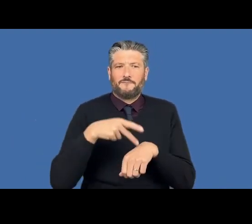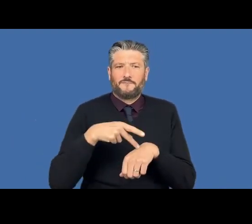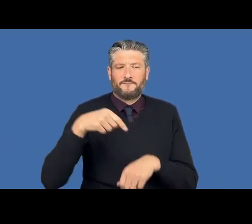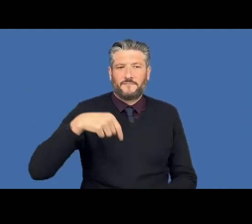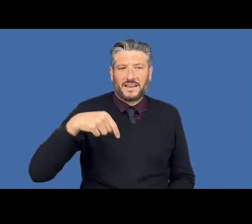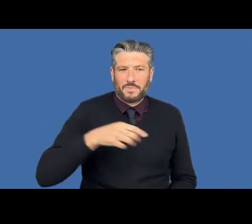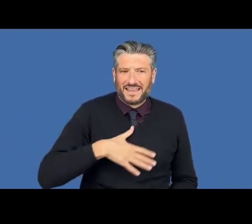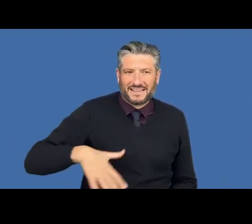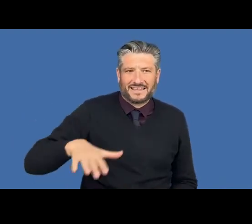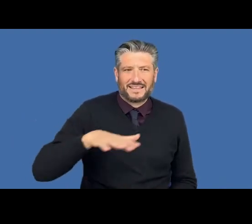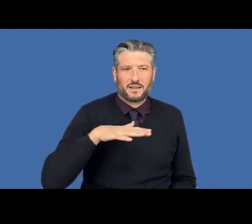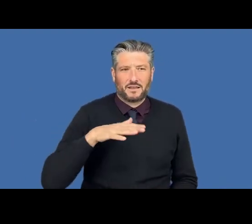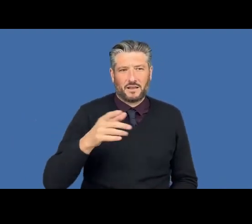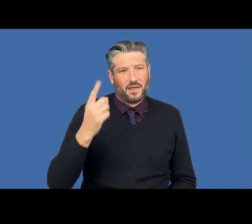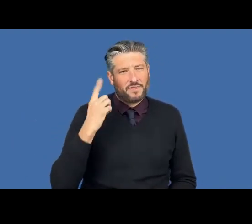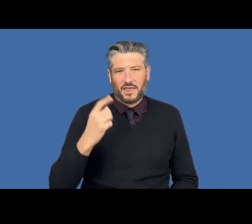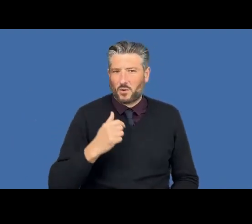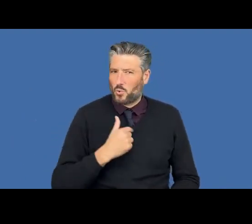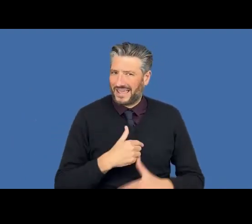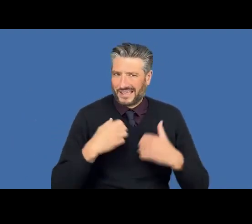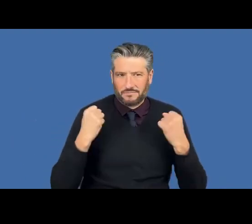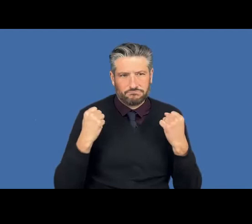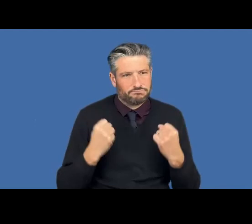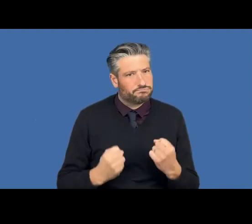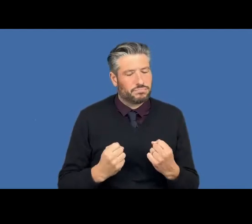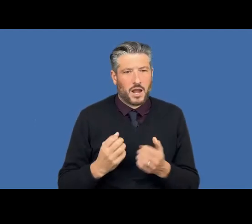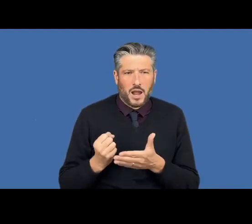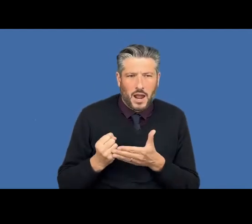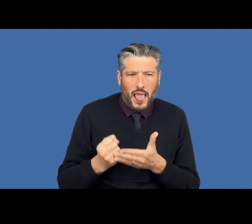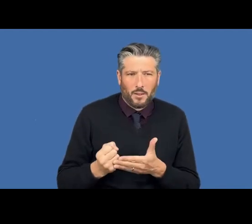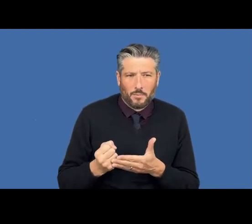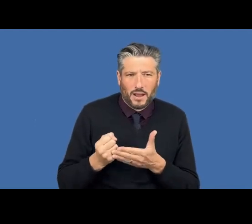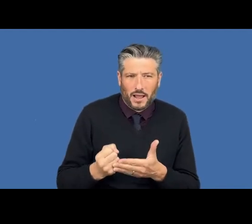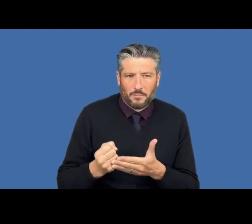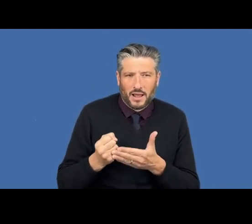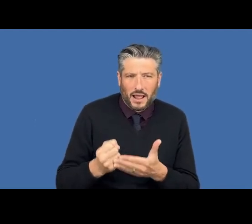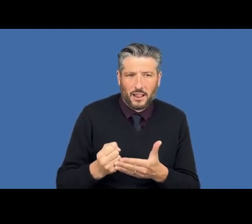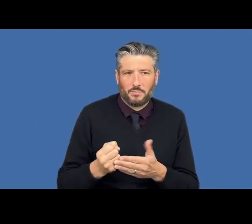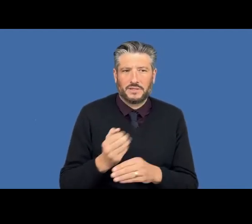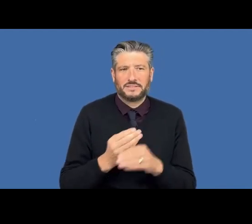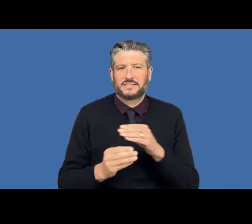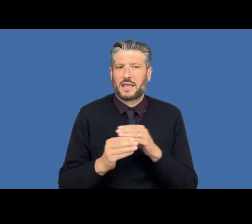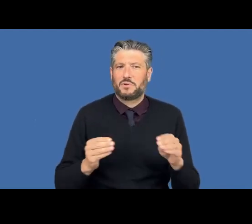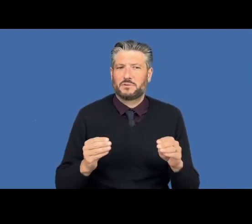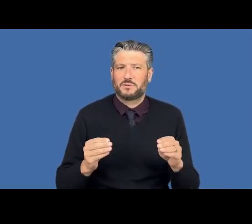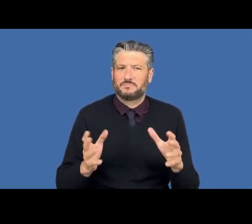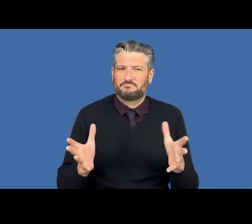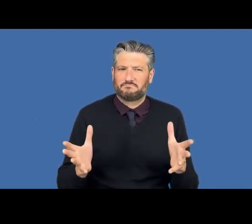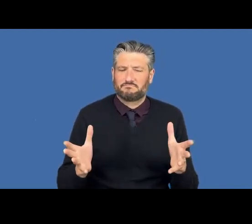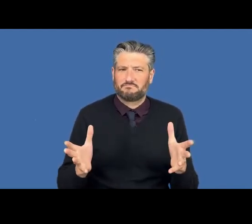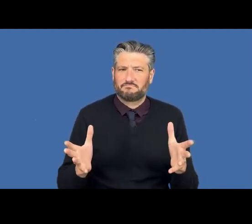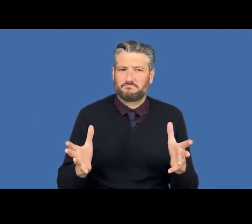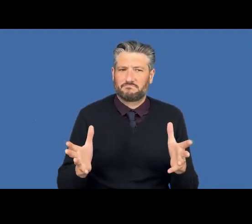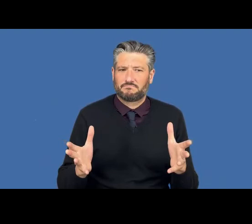to break out of a charity perspective on persons with disability. Our programs typically revolve around mendicancy